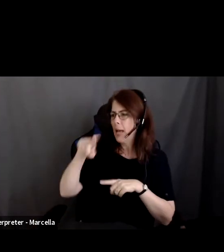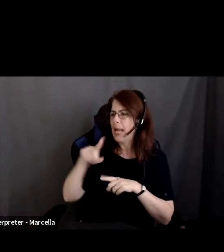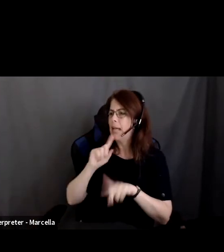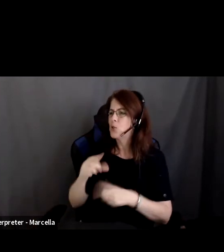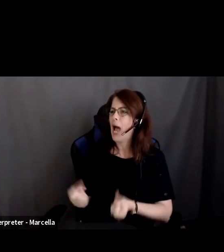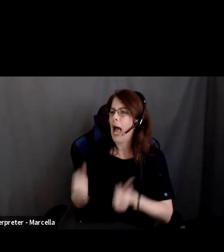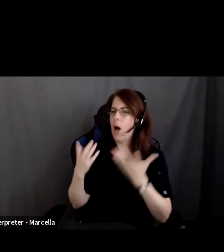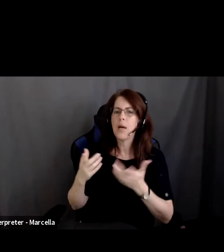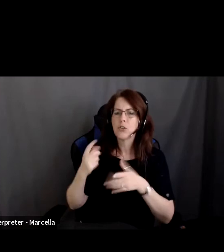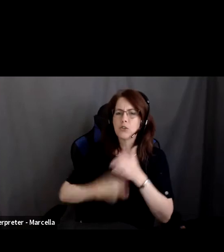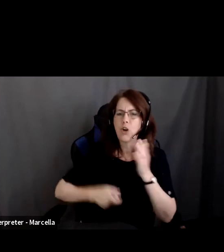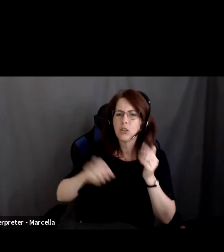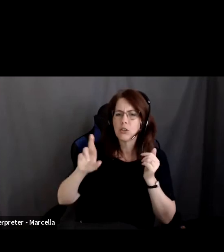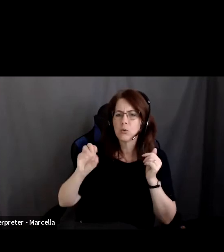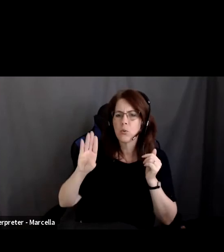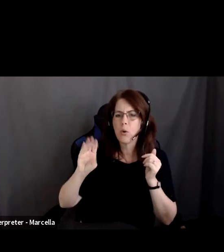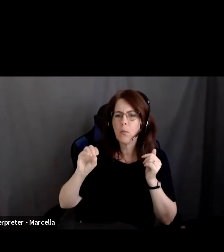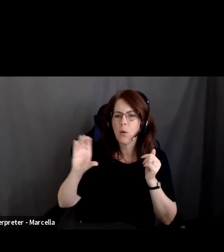are the robocalls?